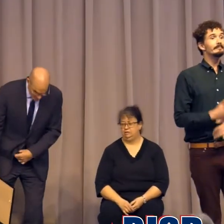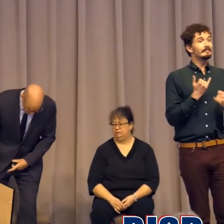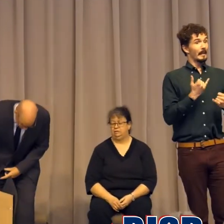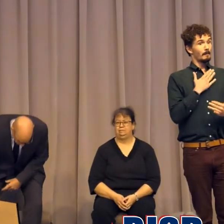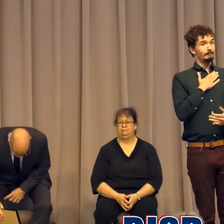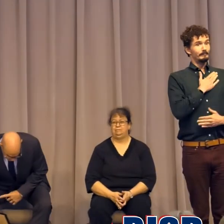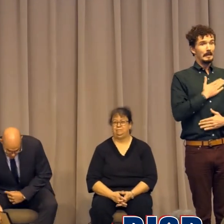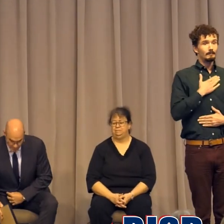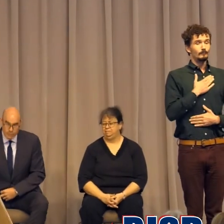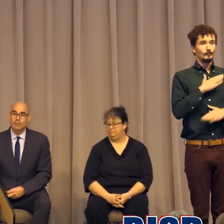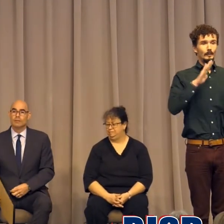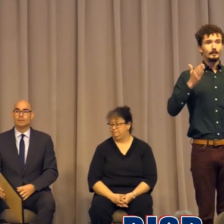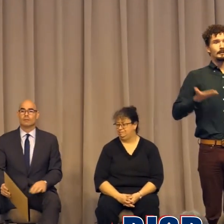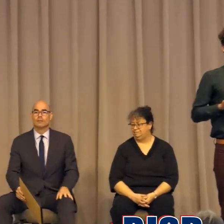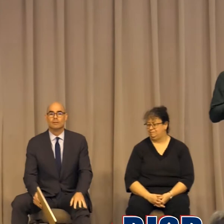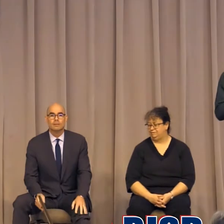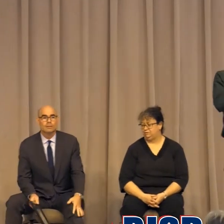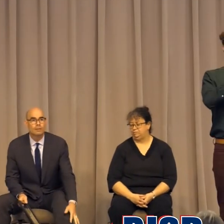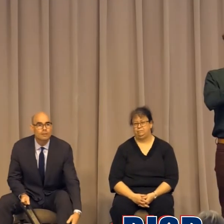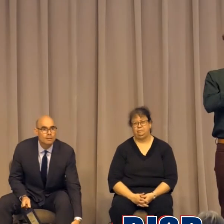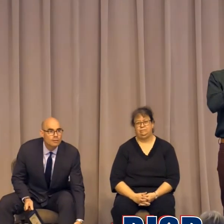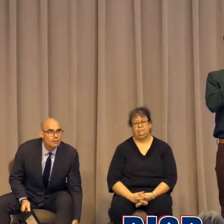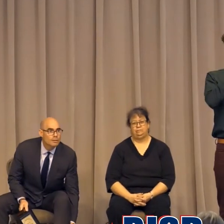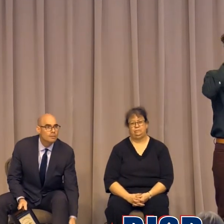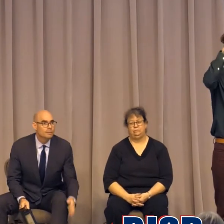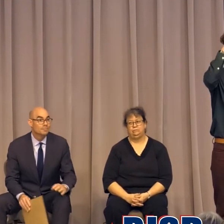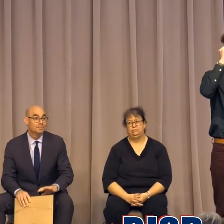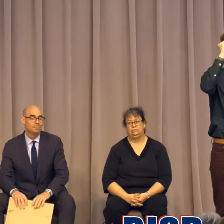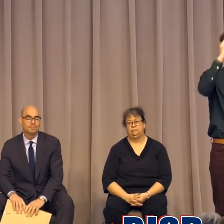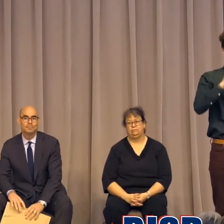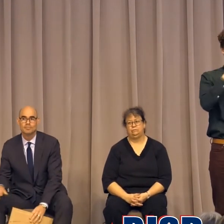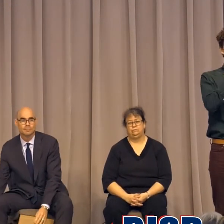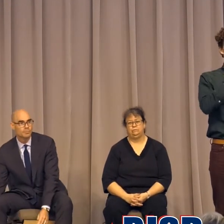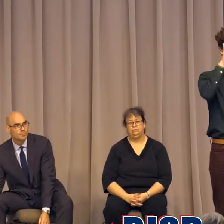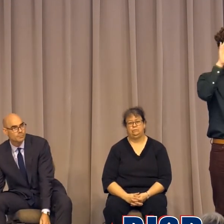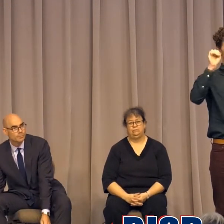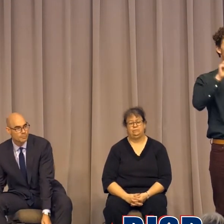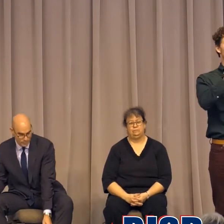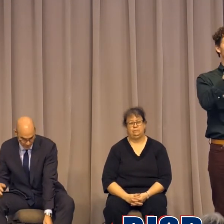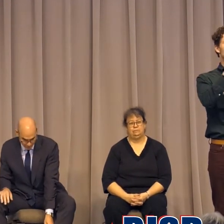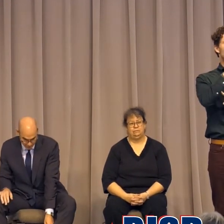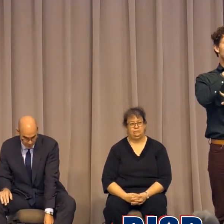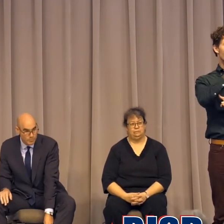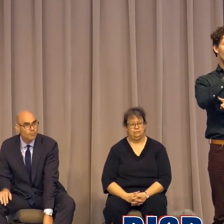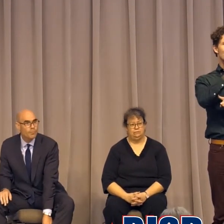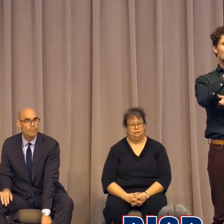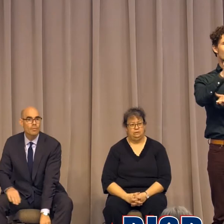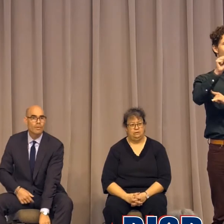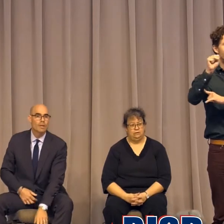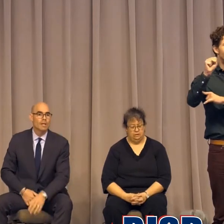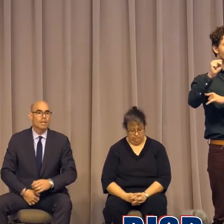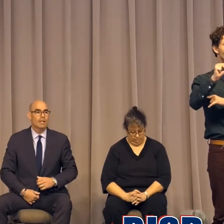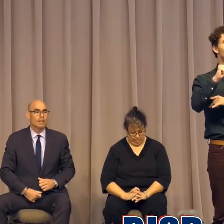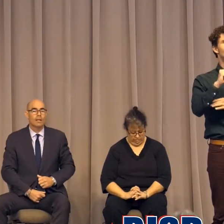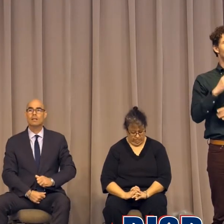Pleasure to introduce to you the State Parent Teacher Association President, Ms. Sherry Goss, to give Speaker Bonnen